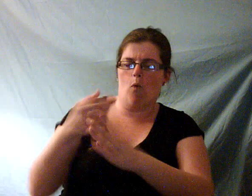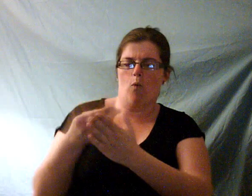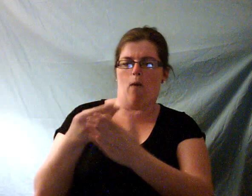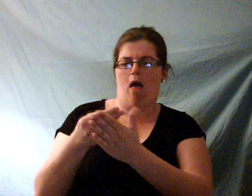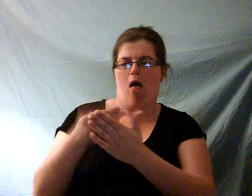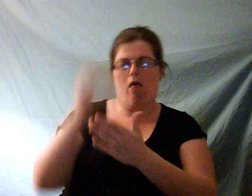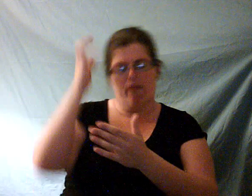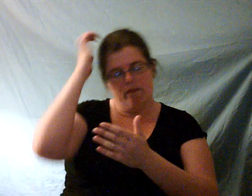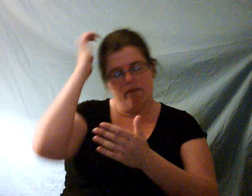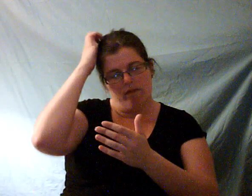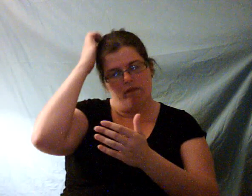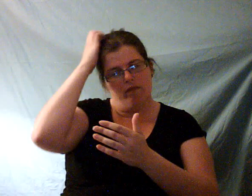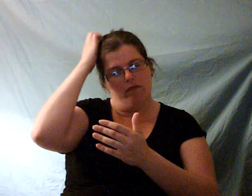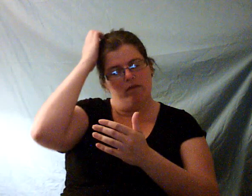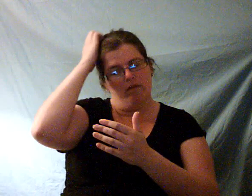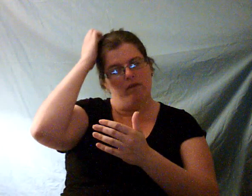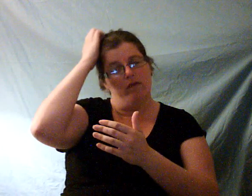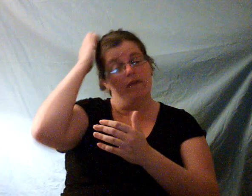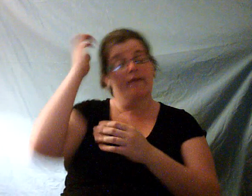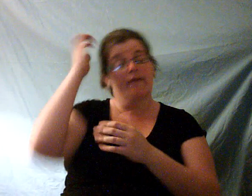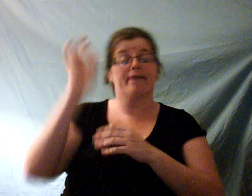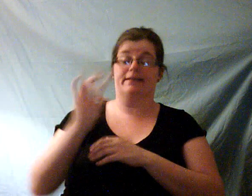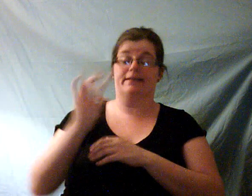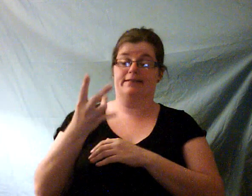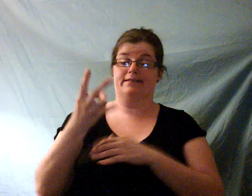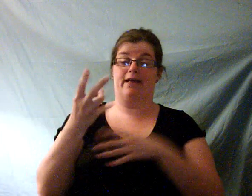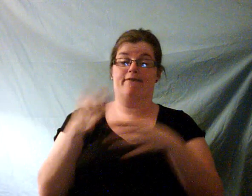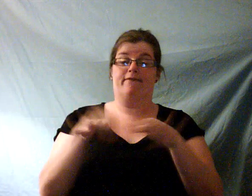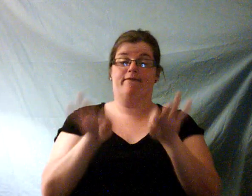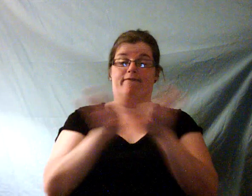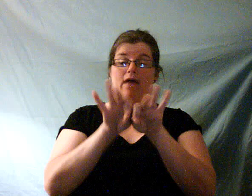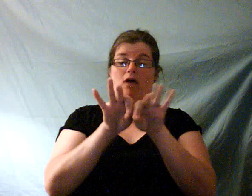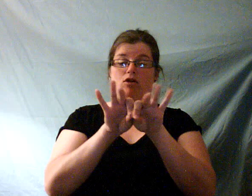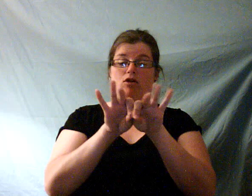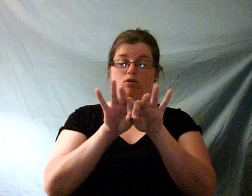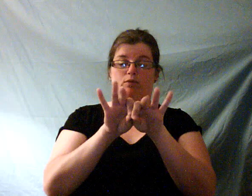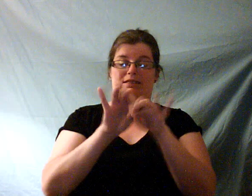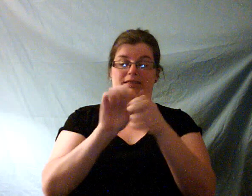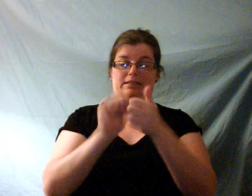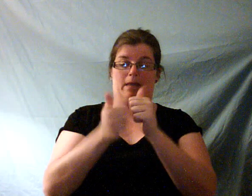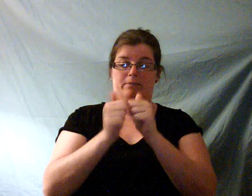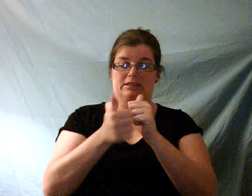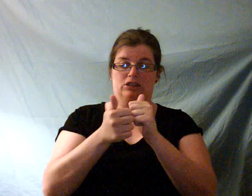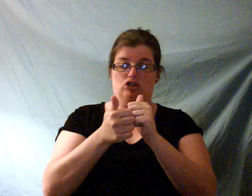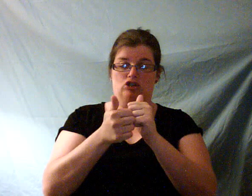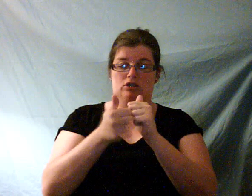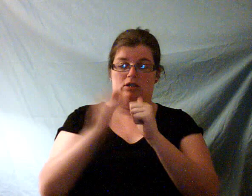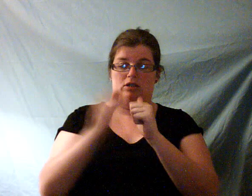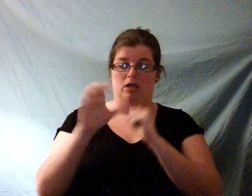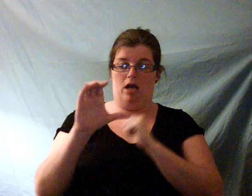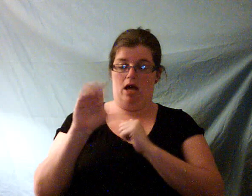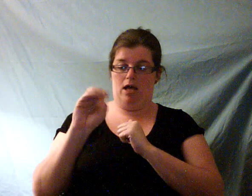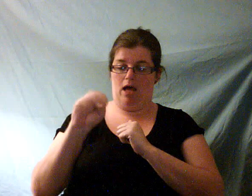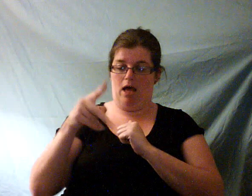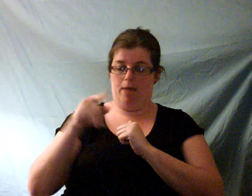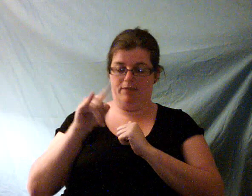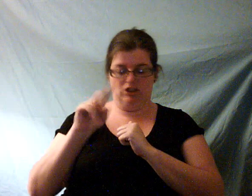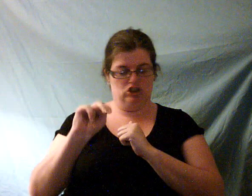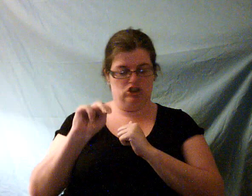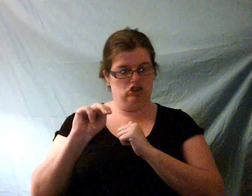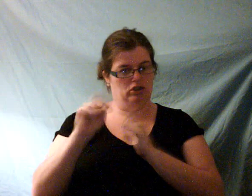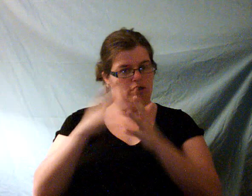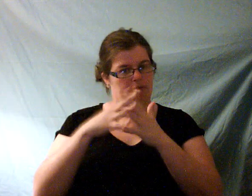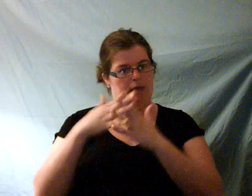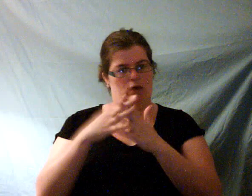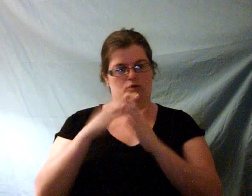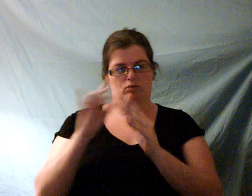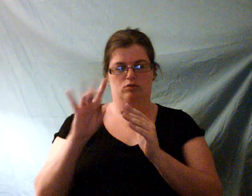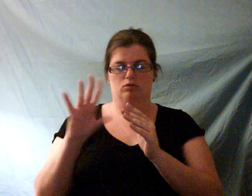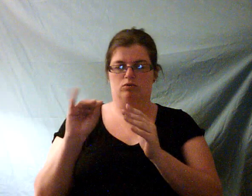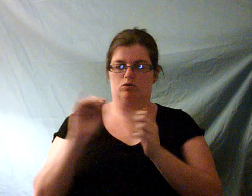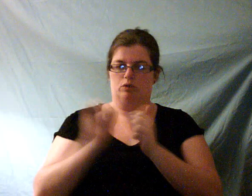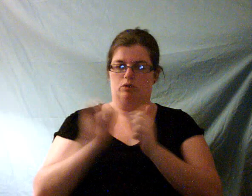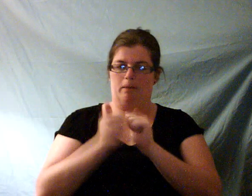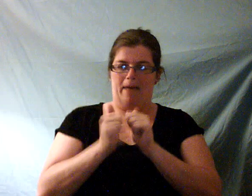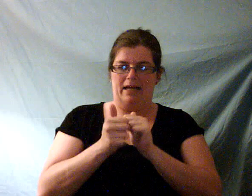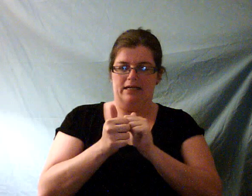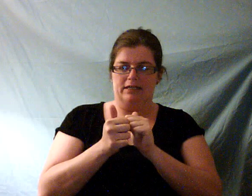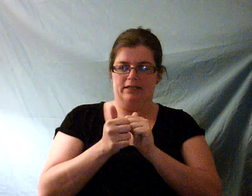The seventh value that we talk about is competition. Again, Americans are extremely competitive, which